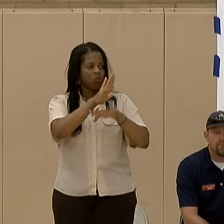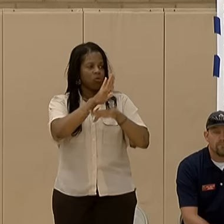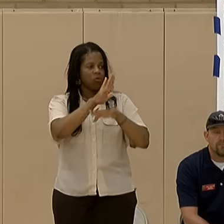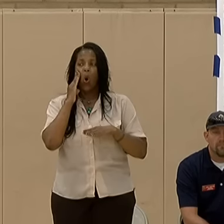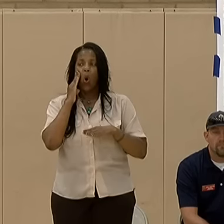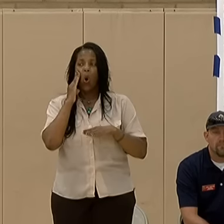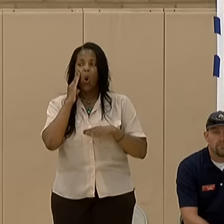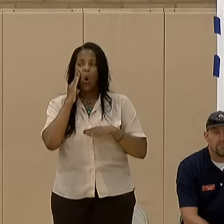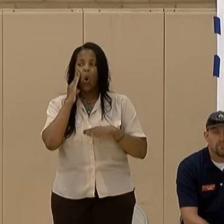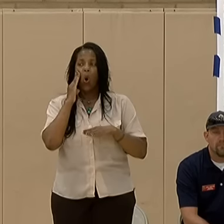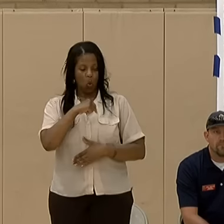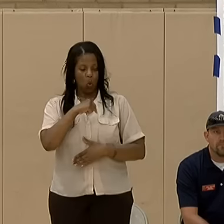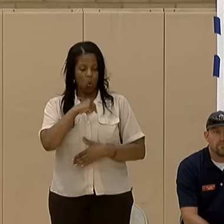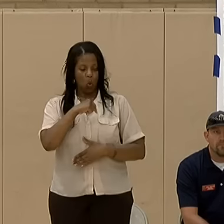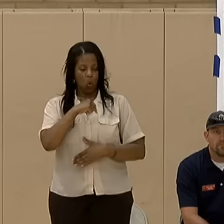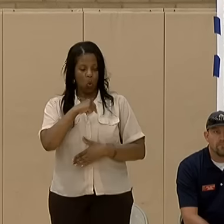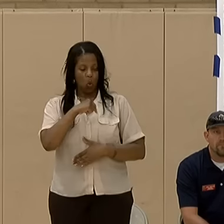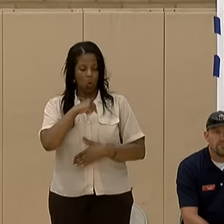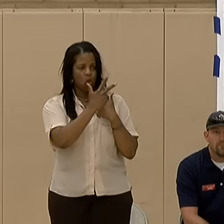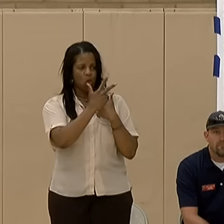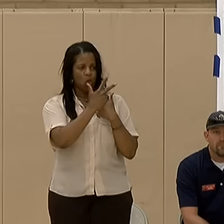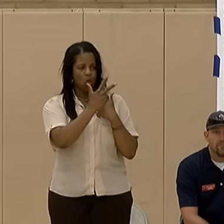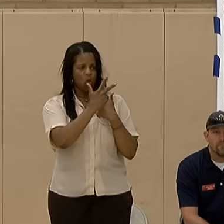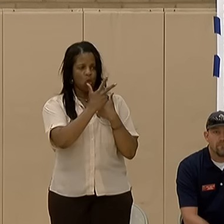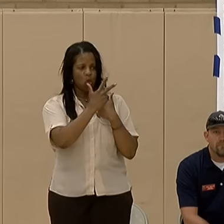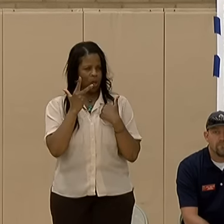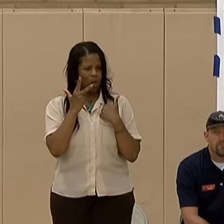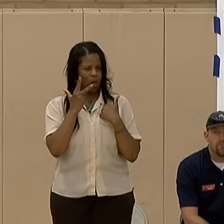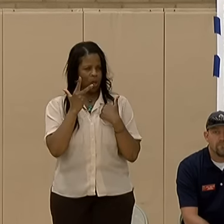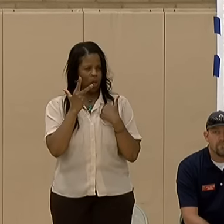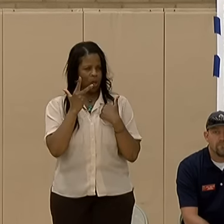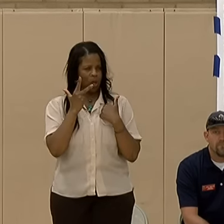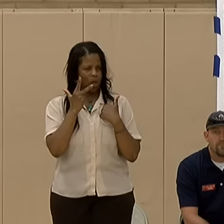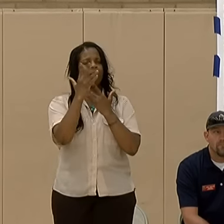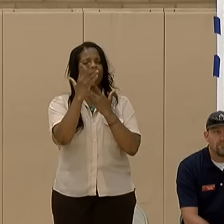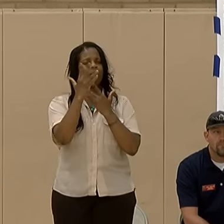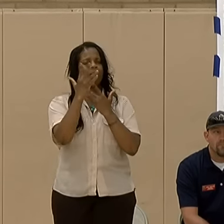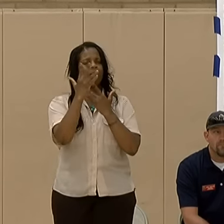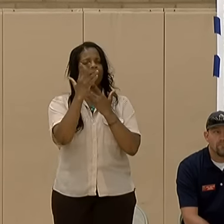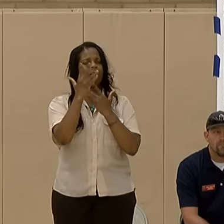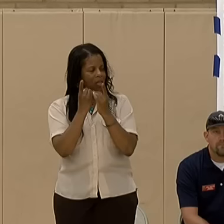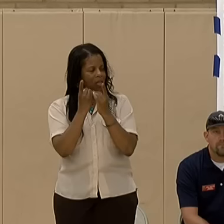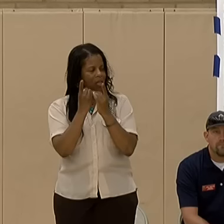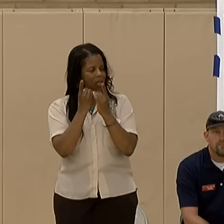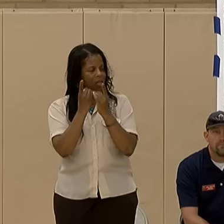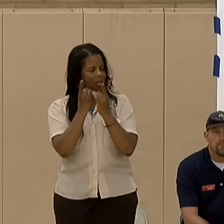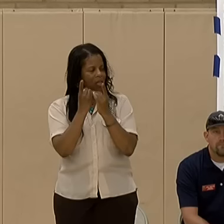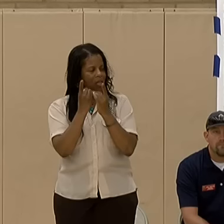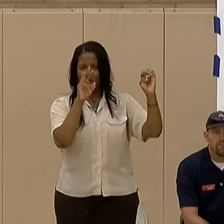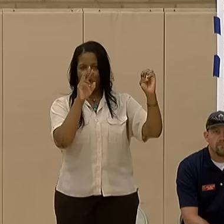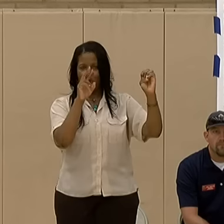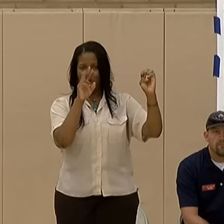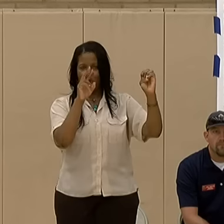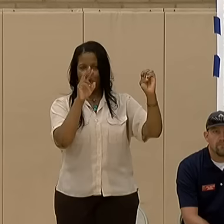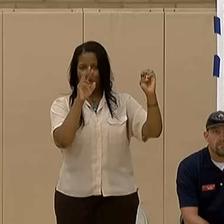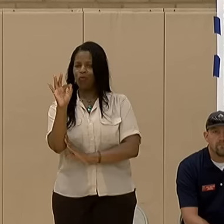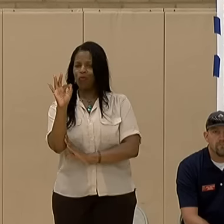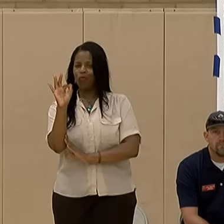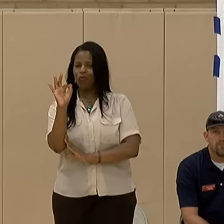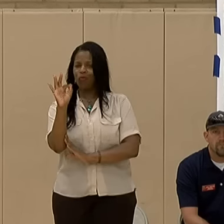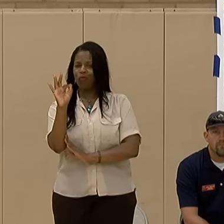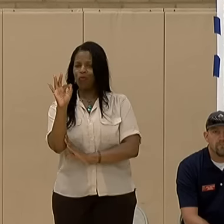We have 3 fire stations here in the Kern River Valley. We have fire stations in East Kern, Metropolitan Bakersfield,